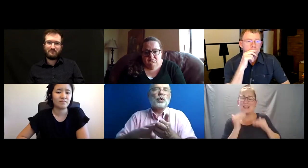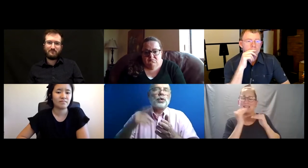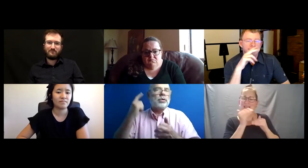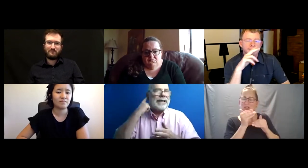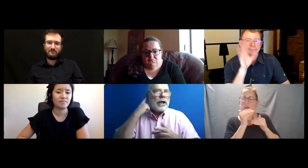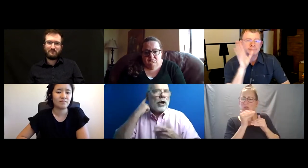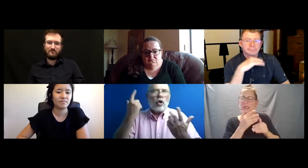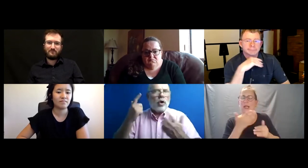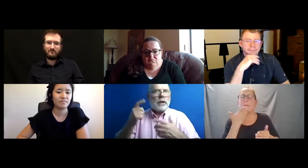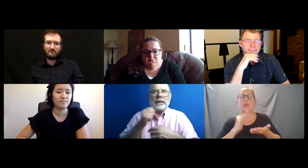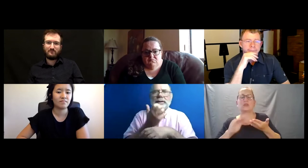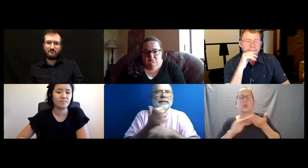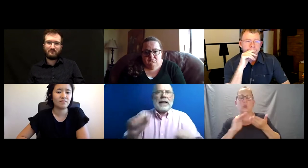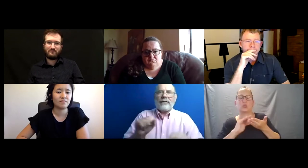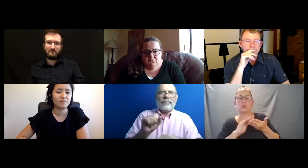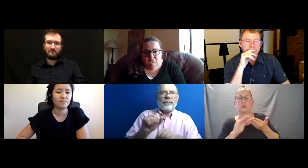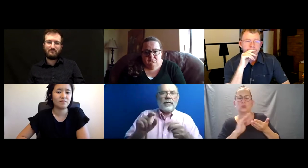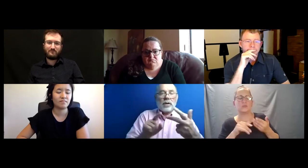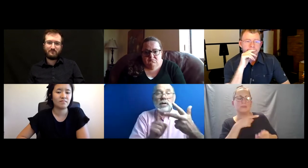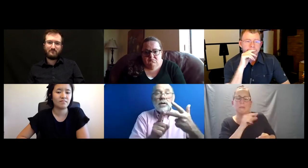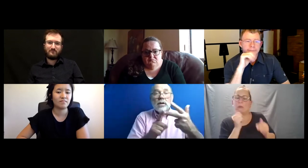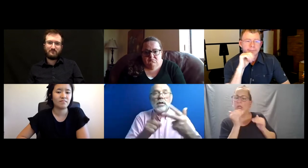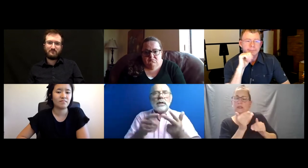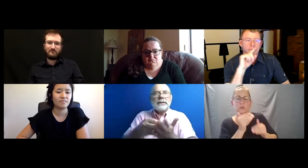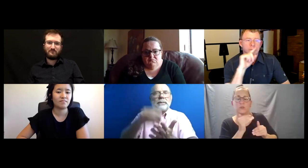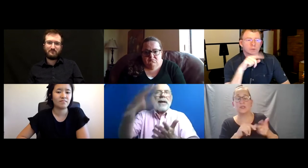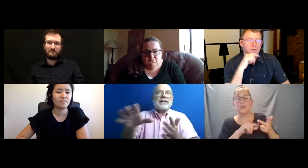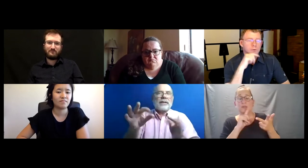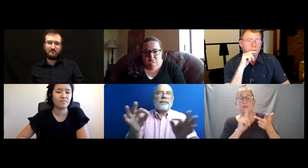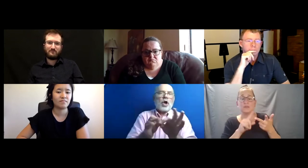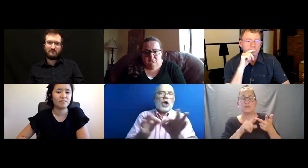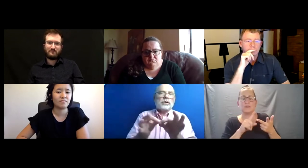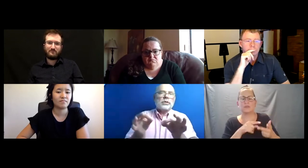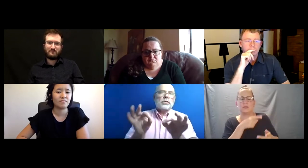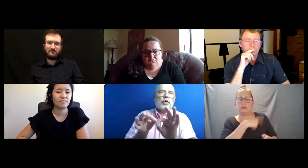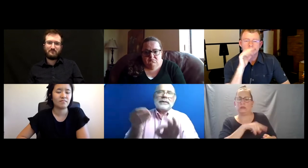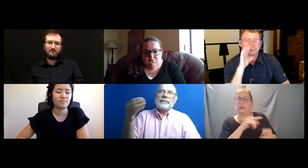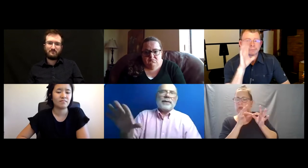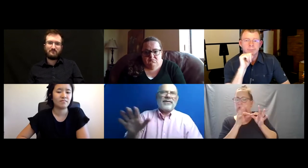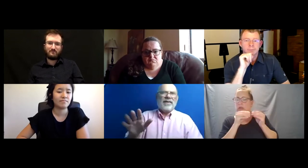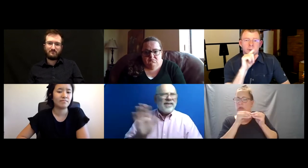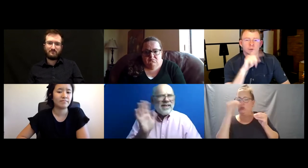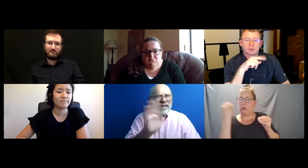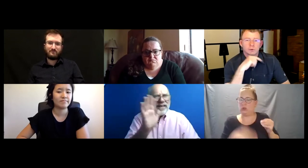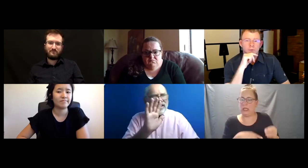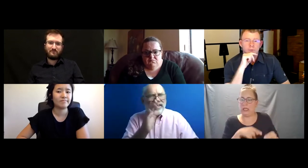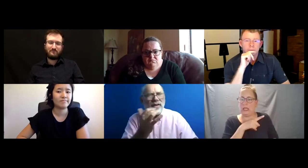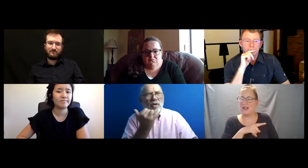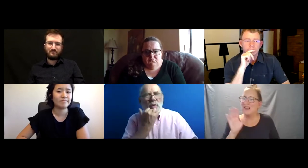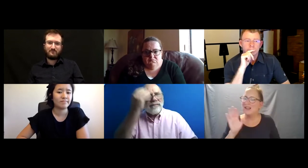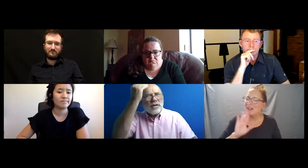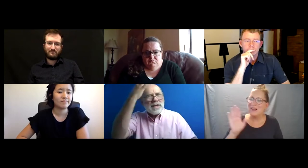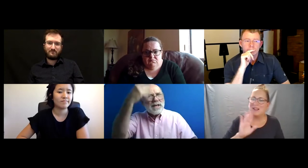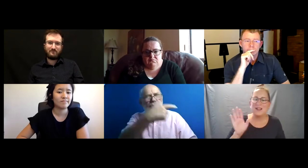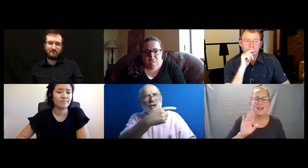veil of health and safety concerns. It is not safe to hire deaf and hard of hearing individuals. And the cost